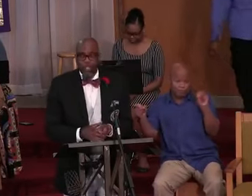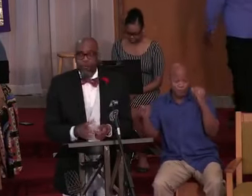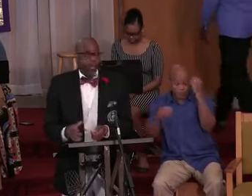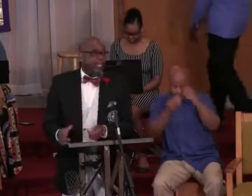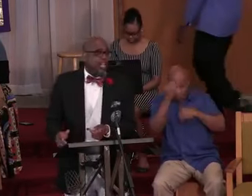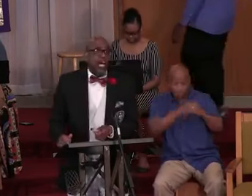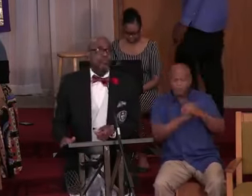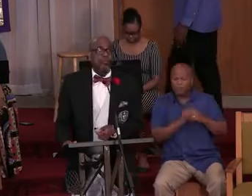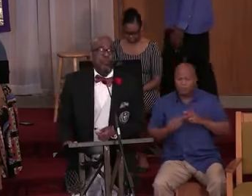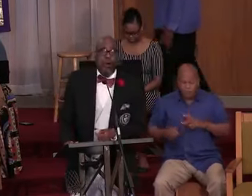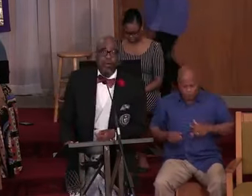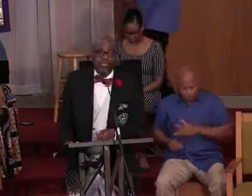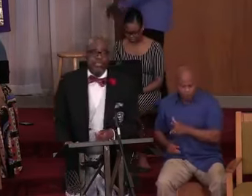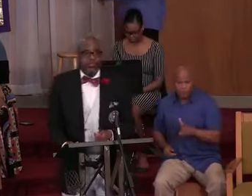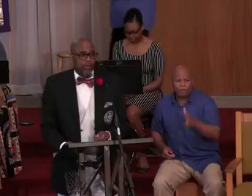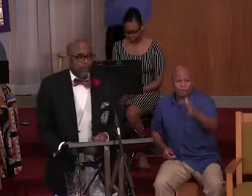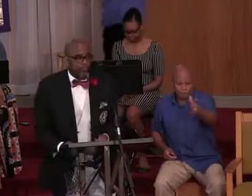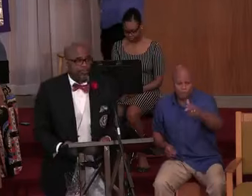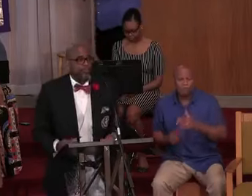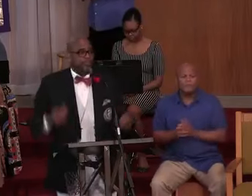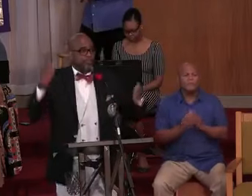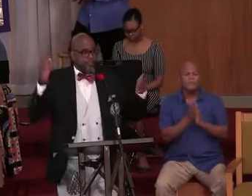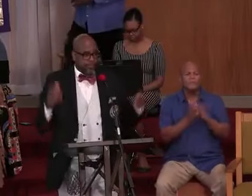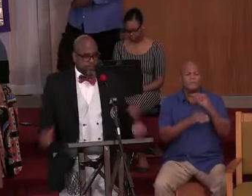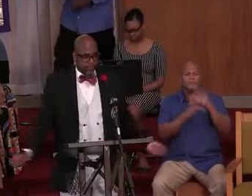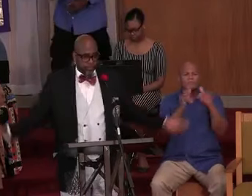fashion. Praise God from whom all blessings flow.